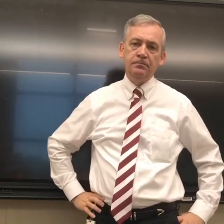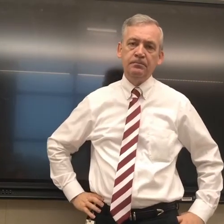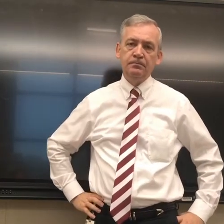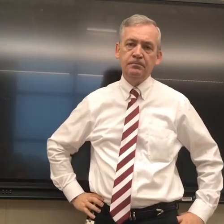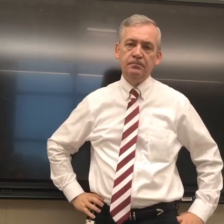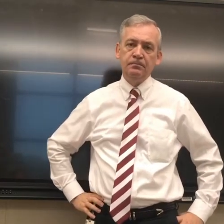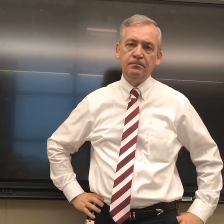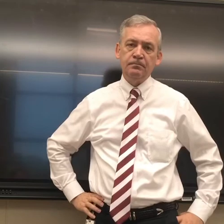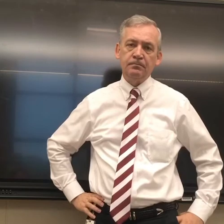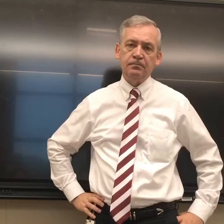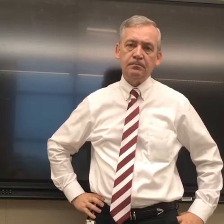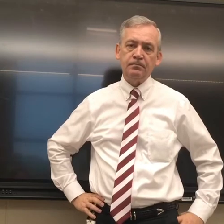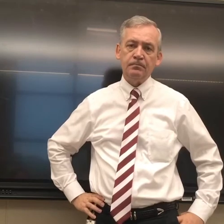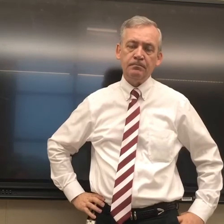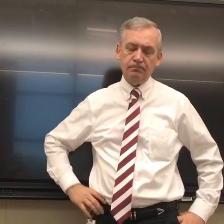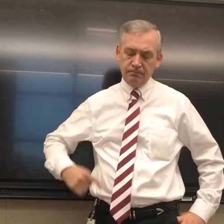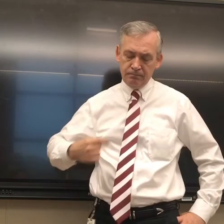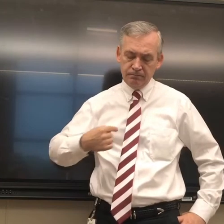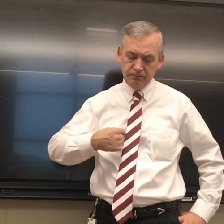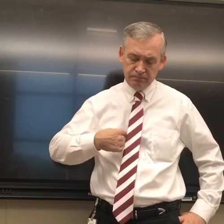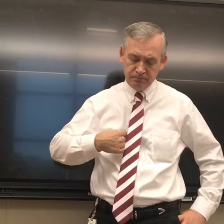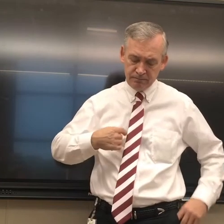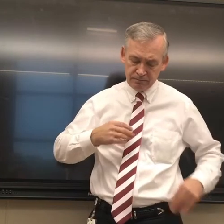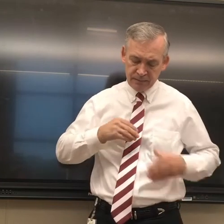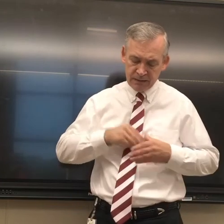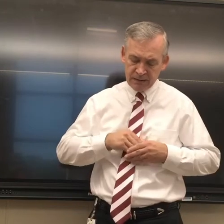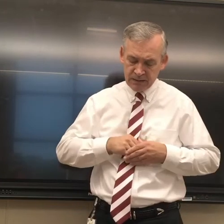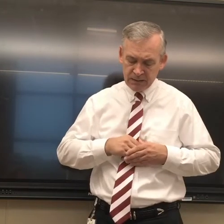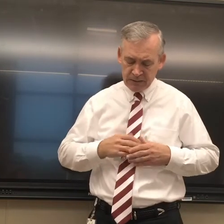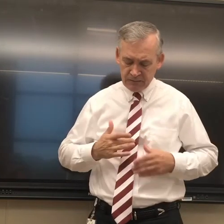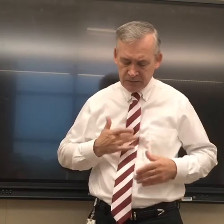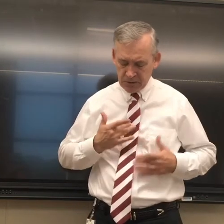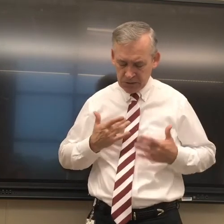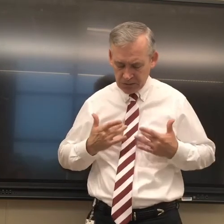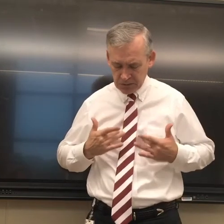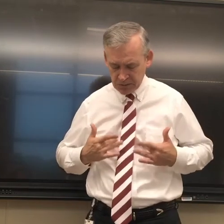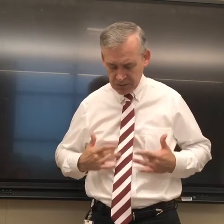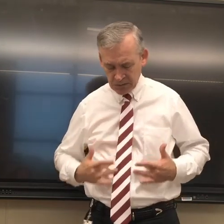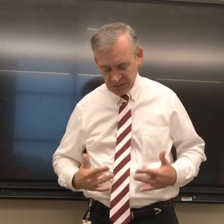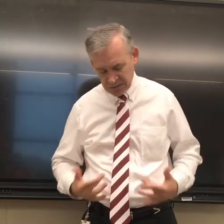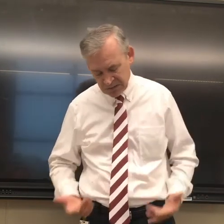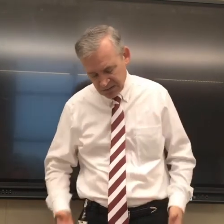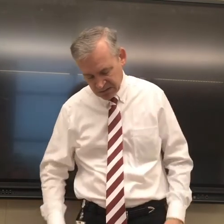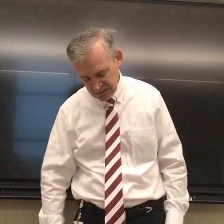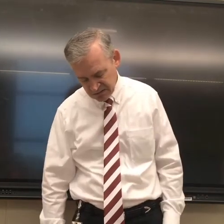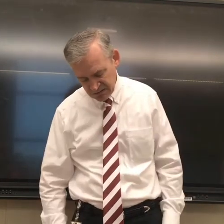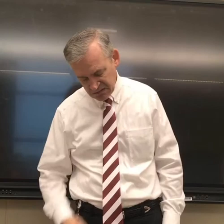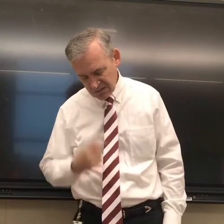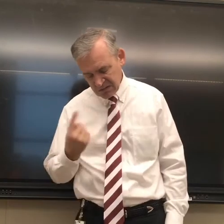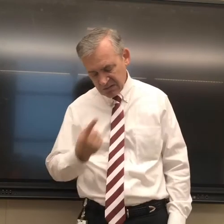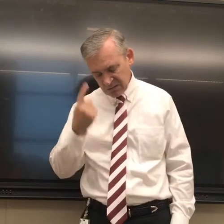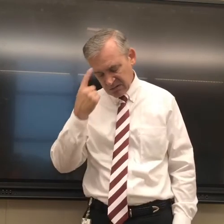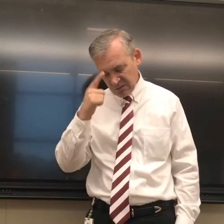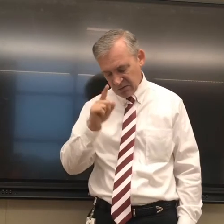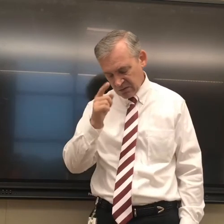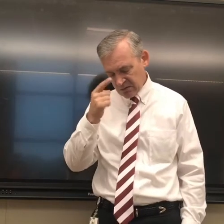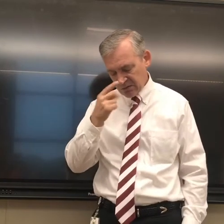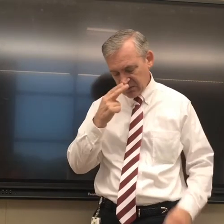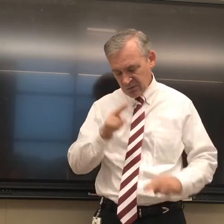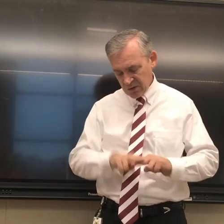The child in me sulked and said it was all in fun, but the woman in me flinched at the